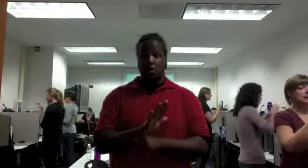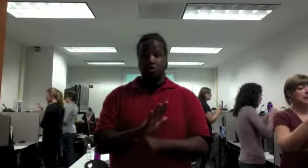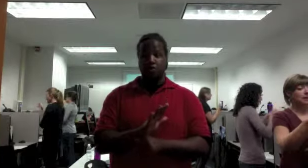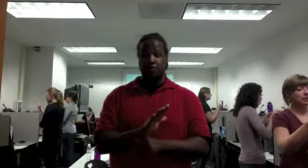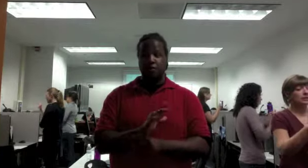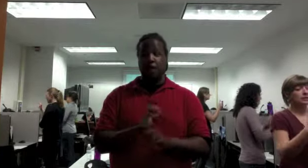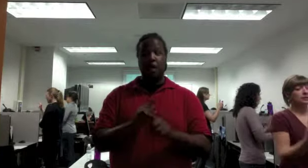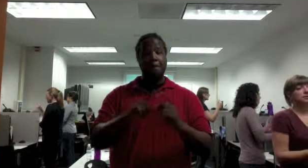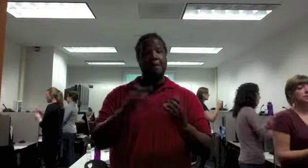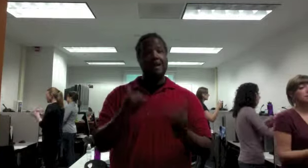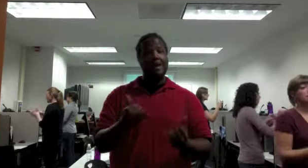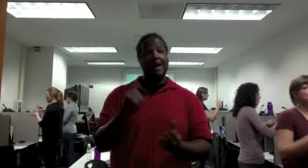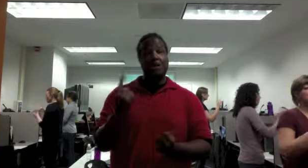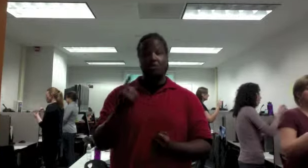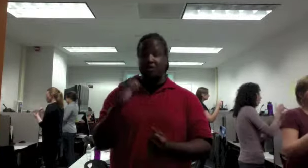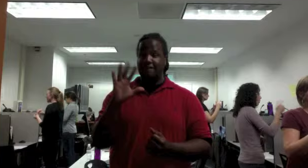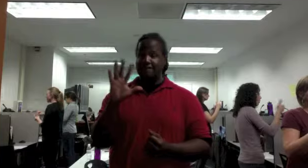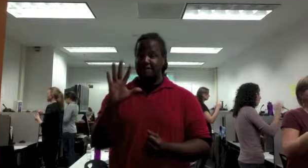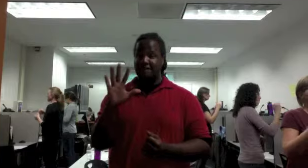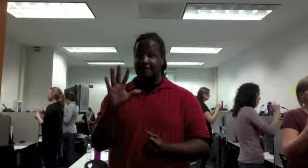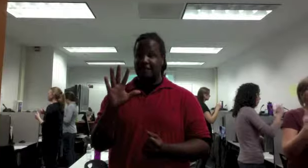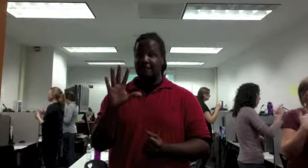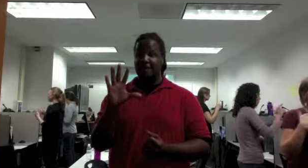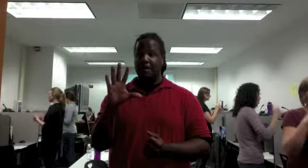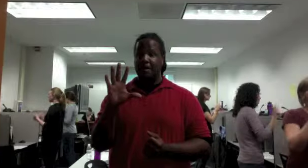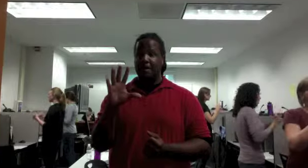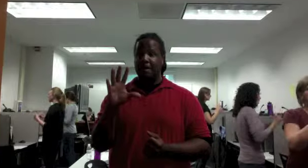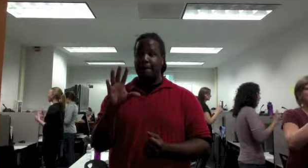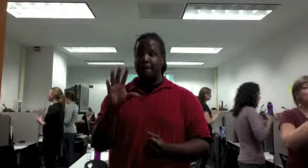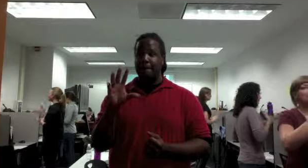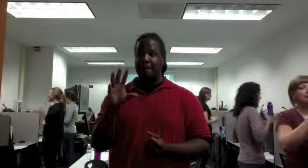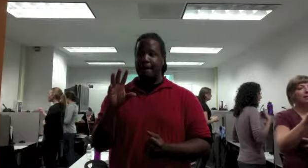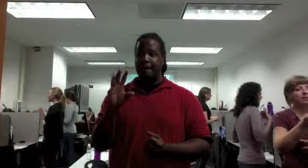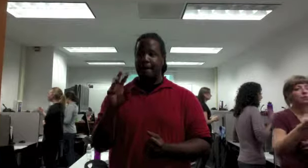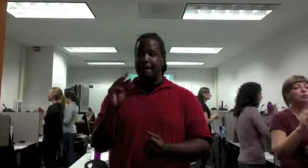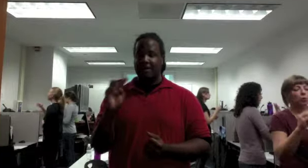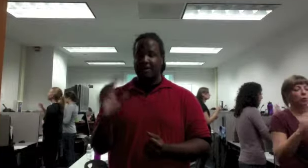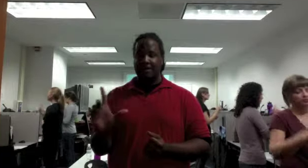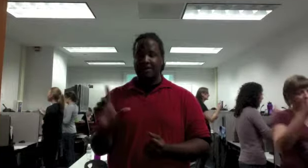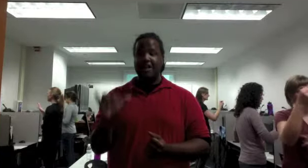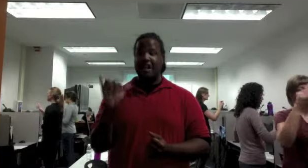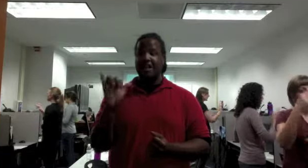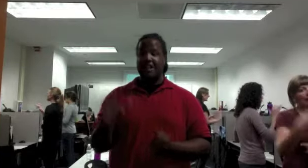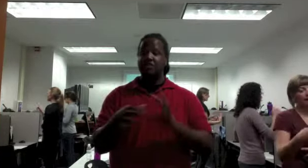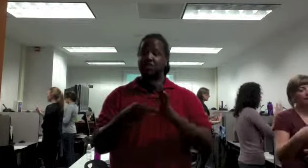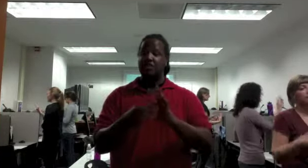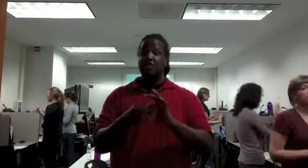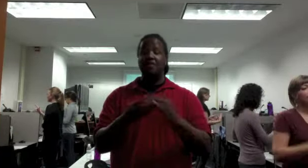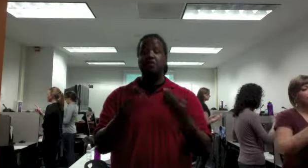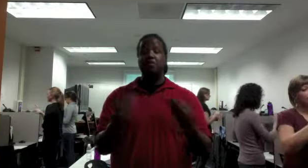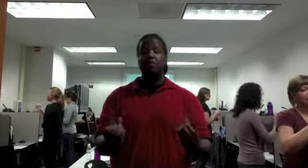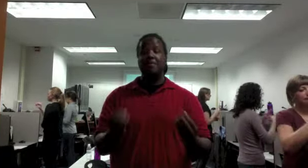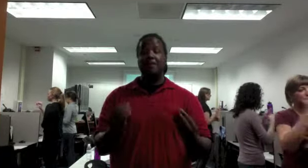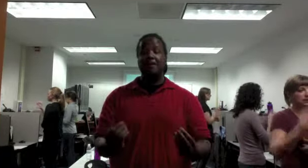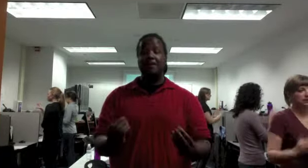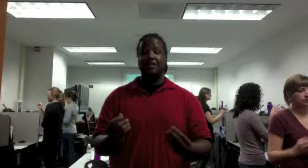Okay. It can hold 10 milliliters total. And currently the air is holding 5 milliliters total. That